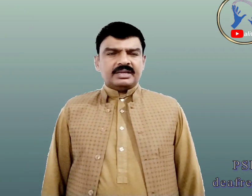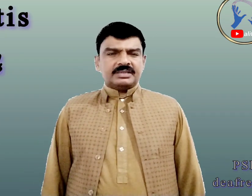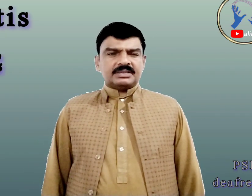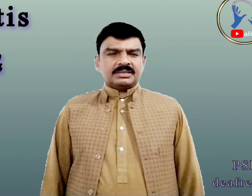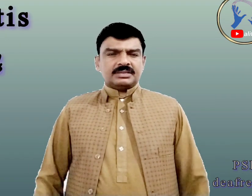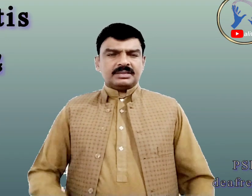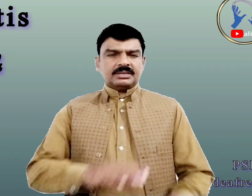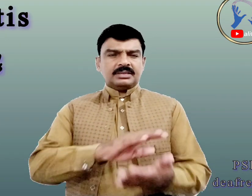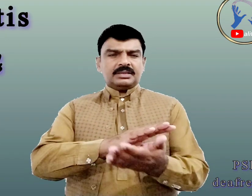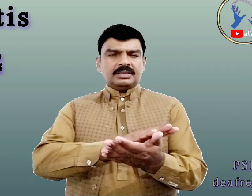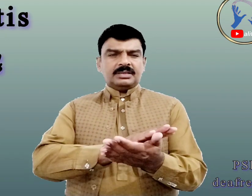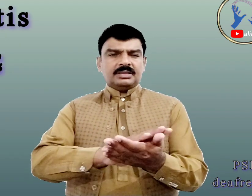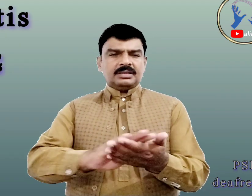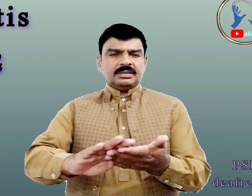hepatitis,